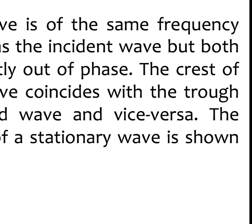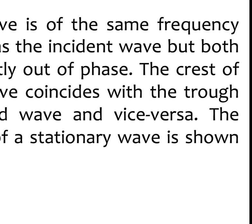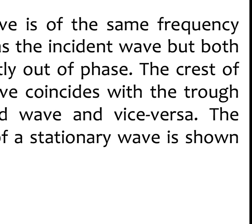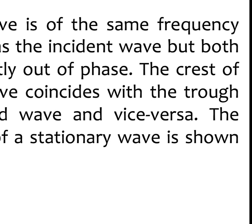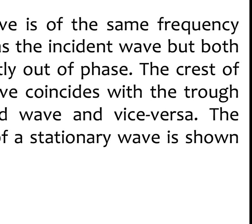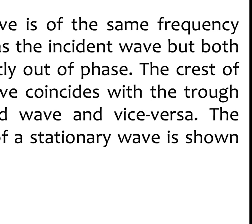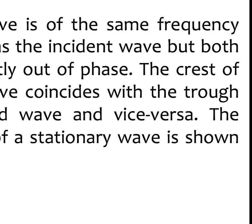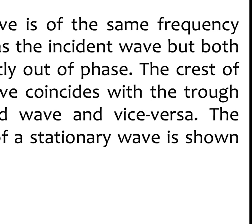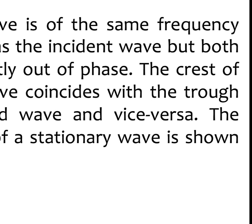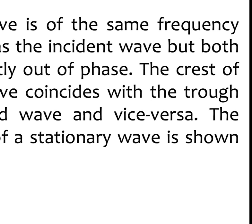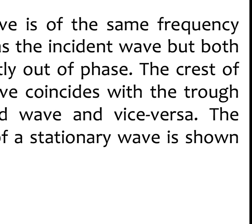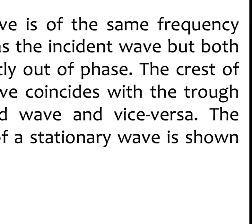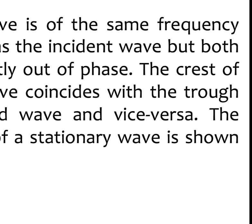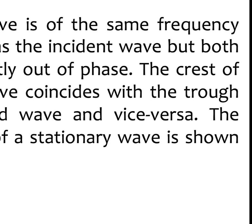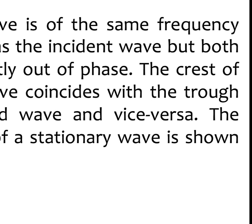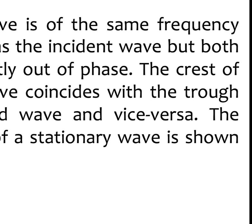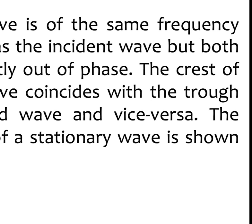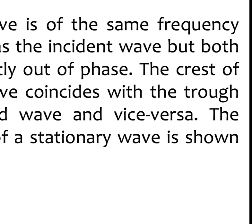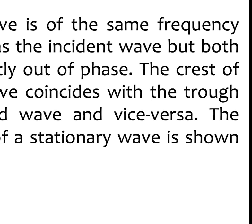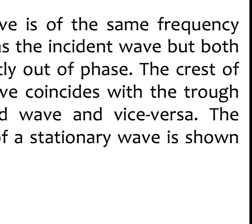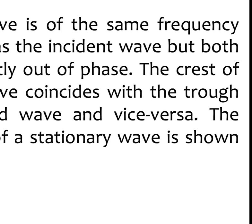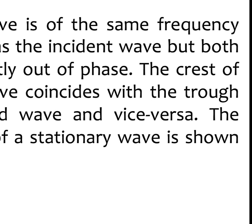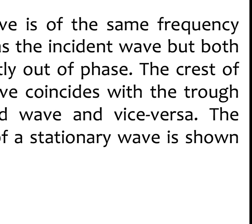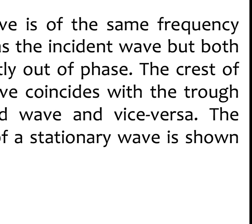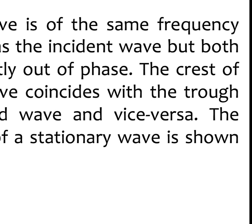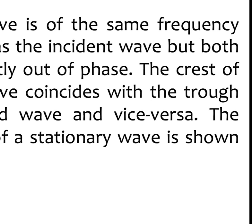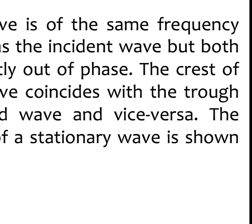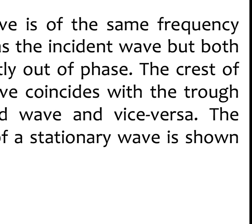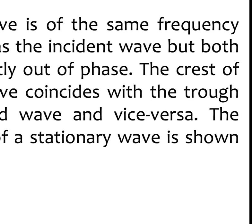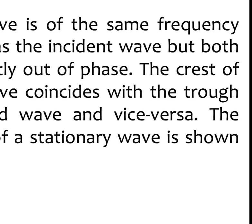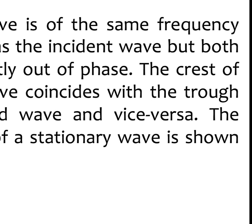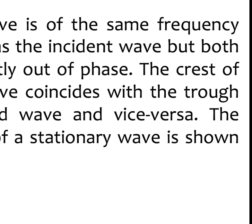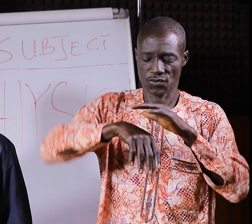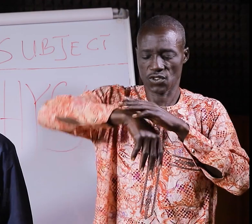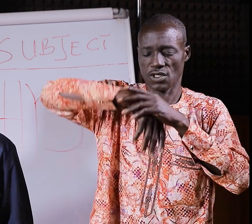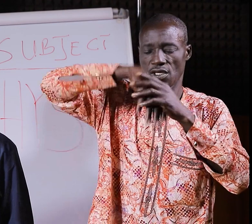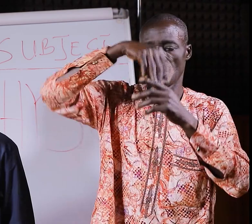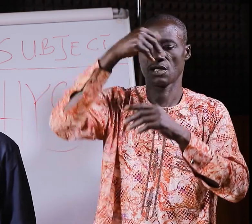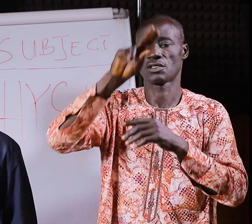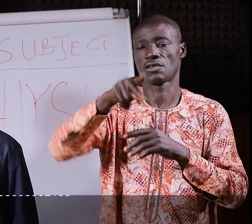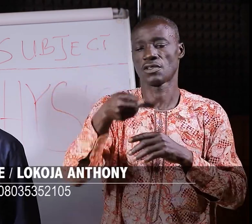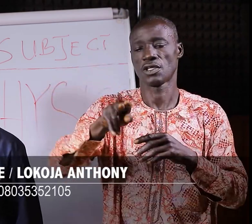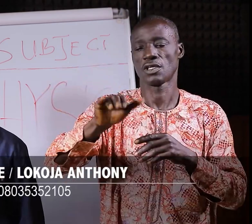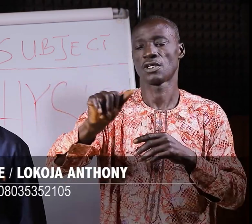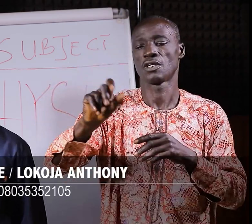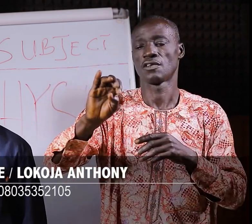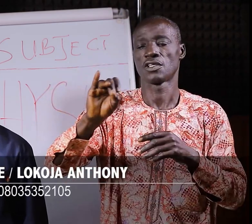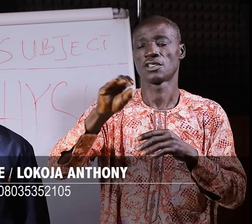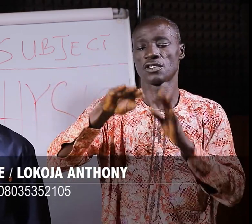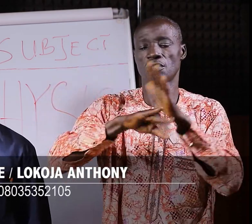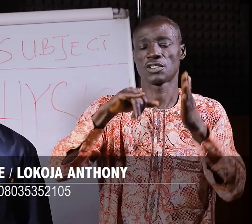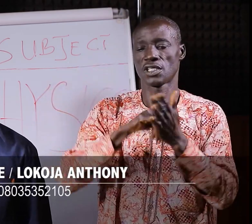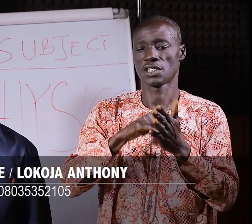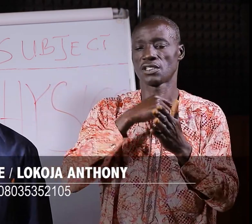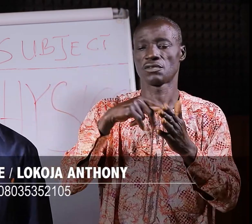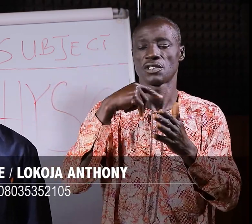waves, that is incident wave and reflected waves, are exactly out of phase. Under part 1, we discussed what we call